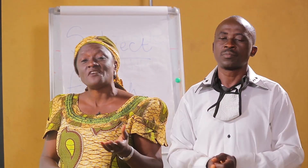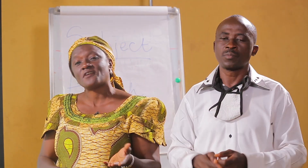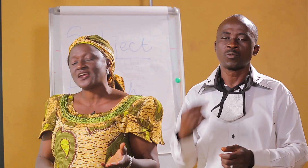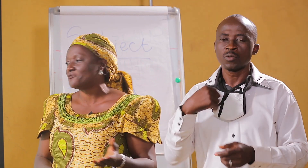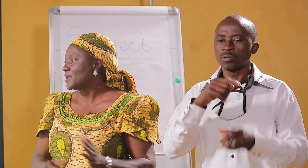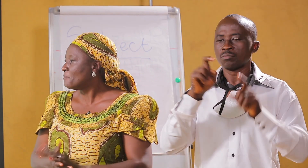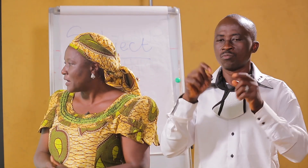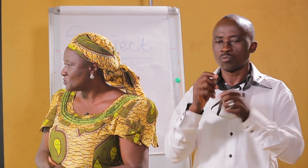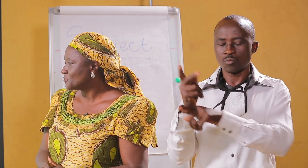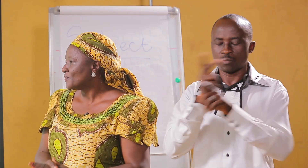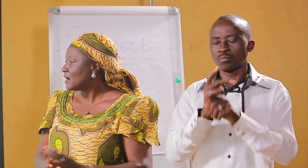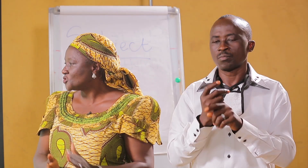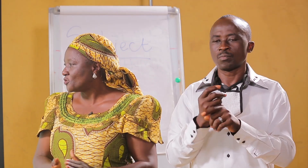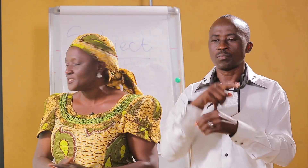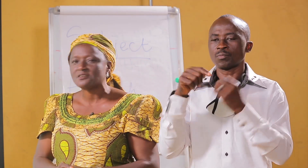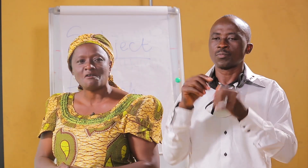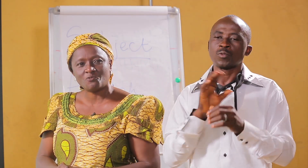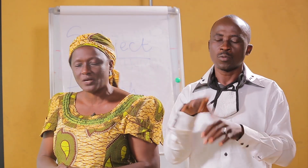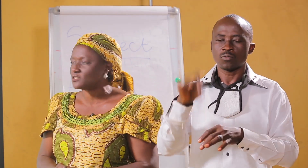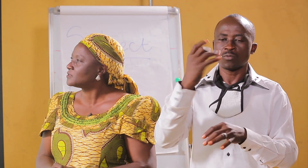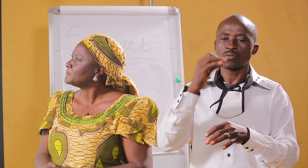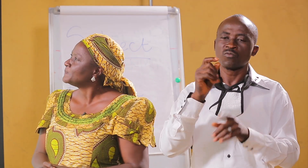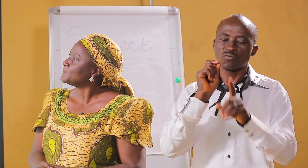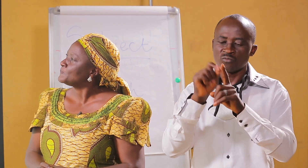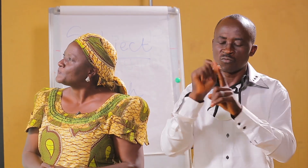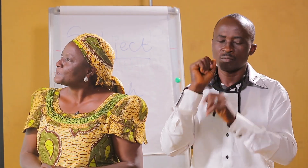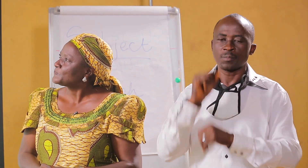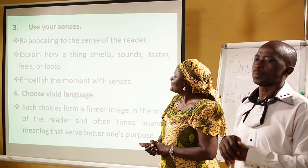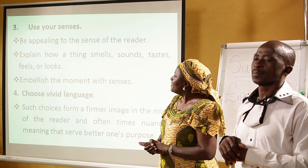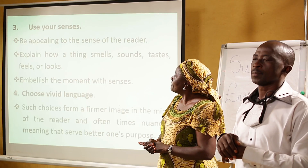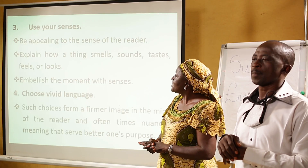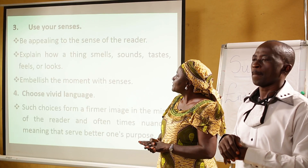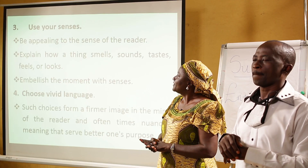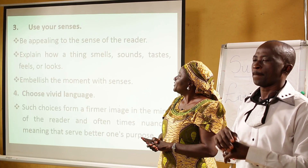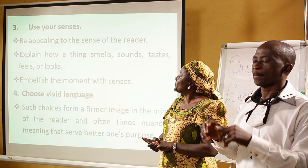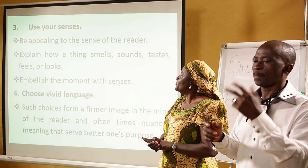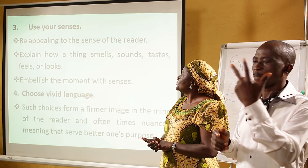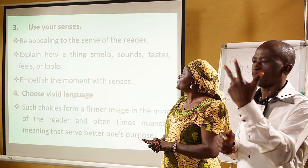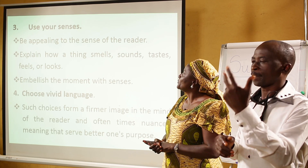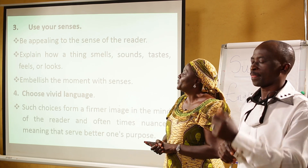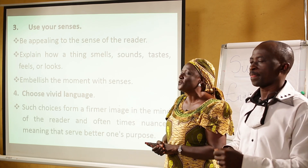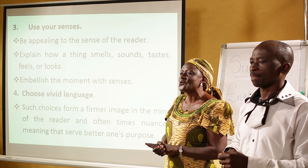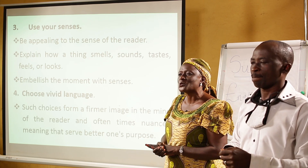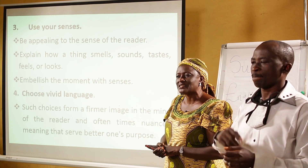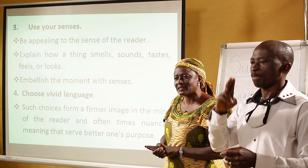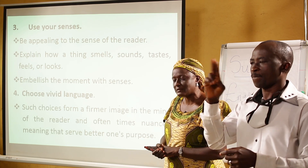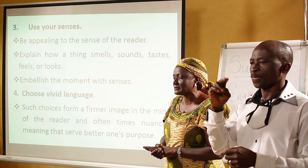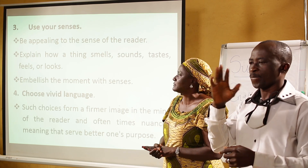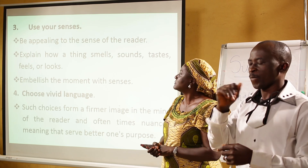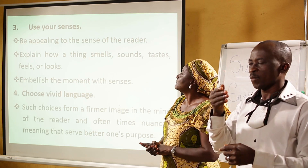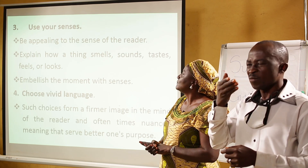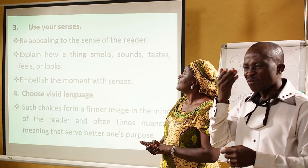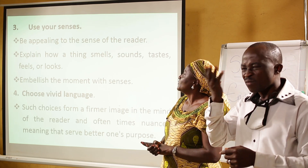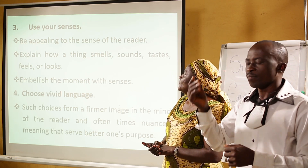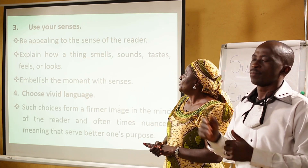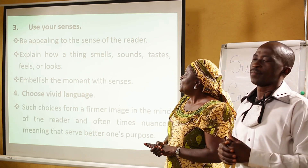need to be very careful about our choice of words. 3, use your